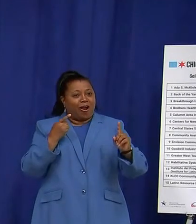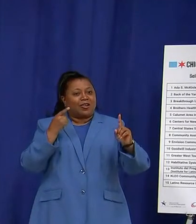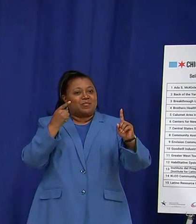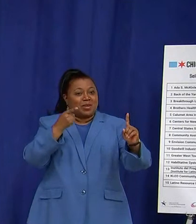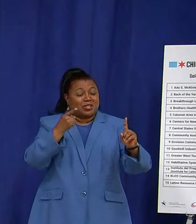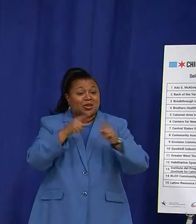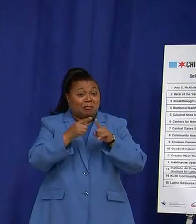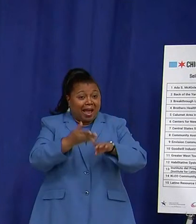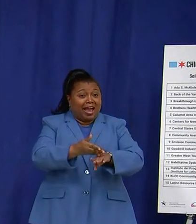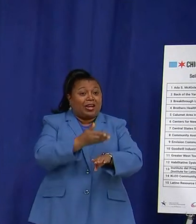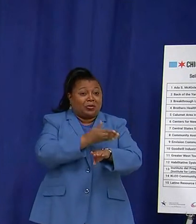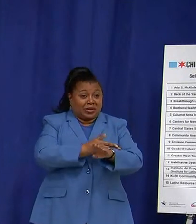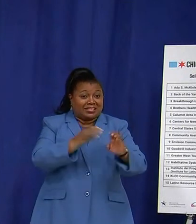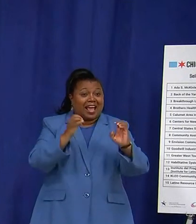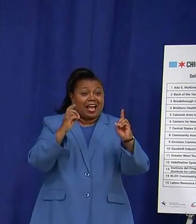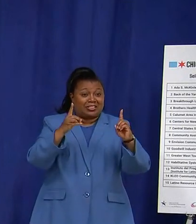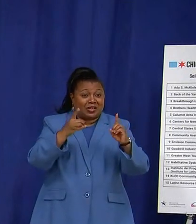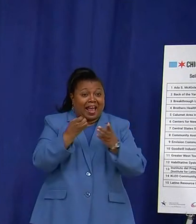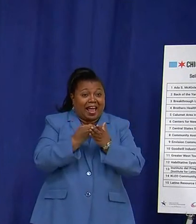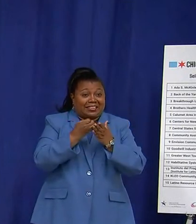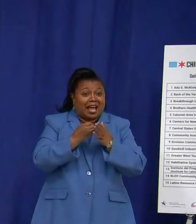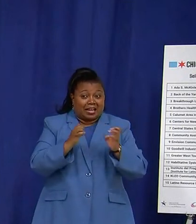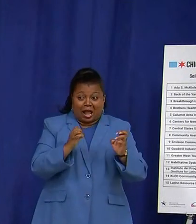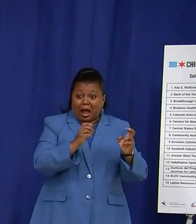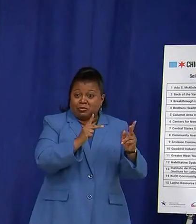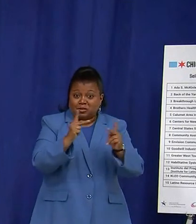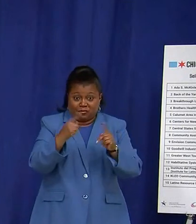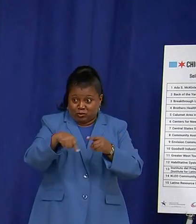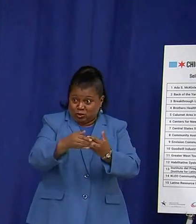mission by increasing educational economic